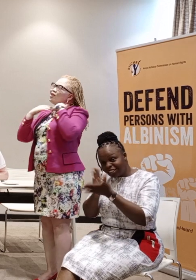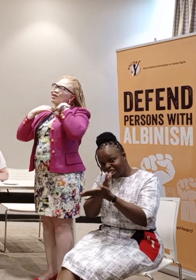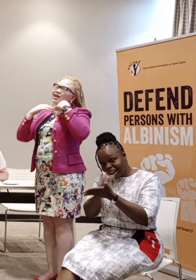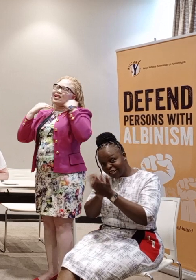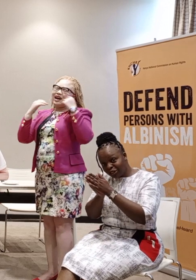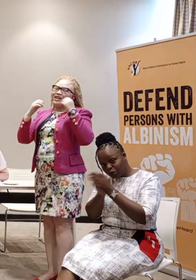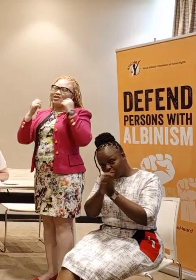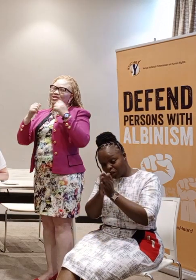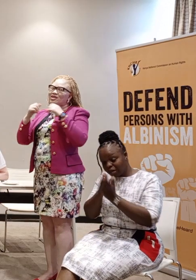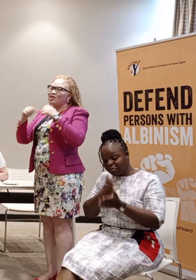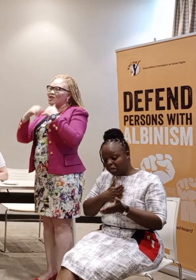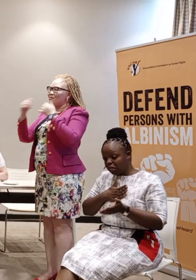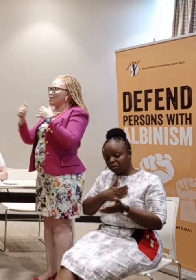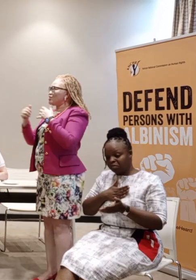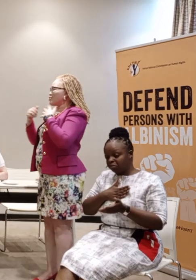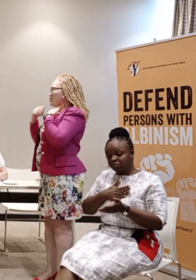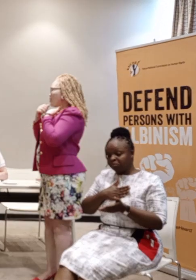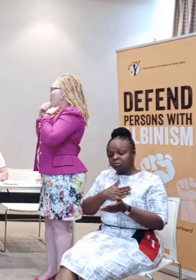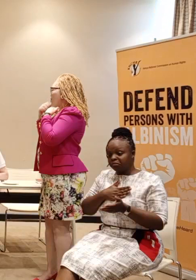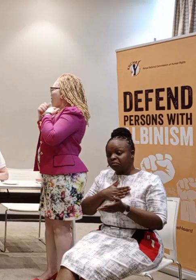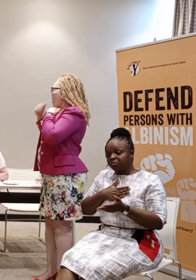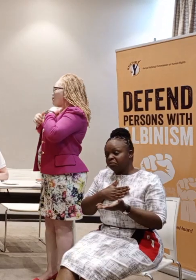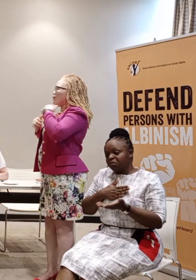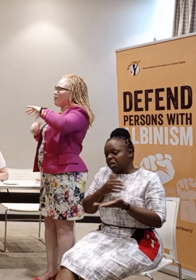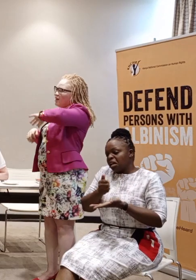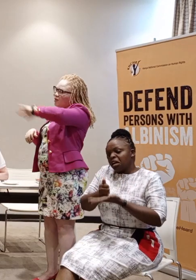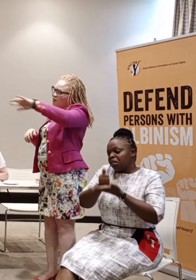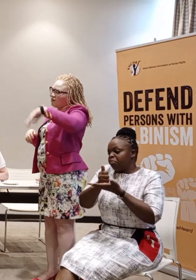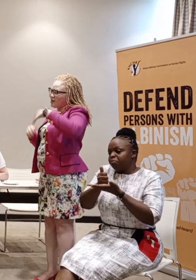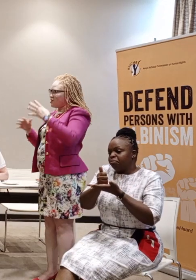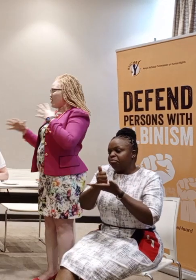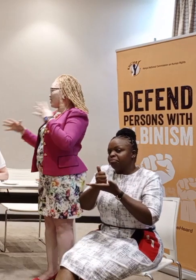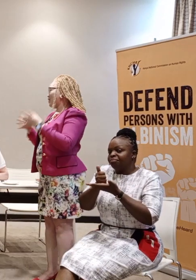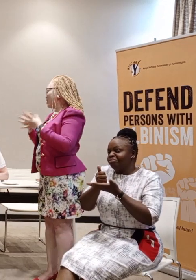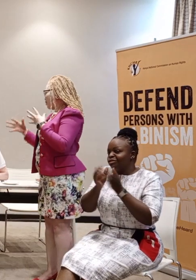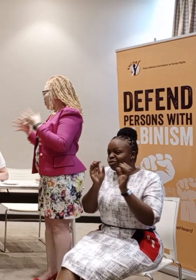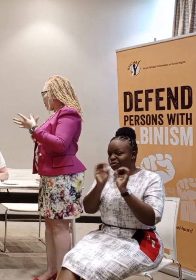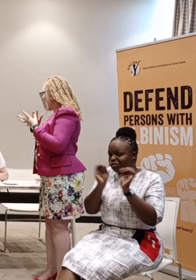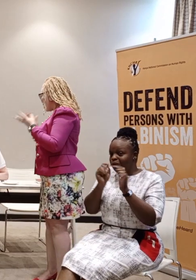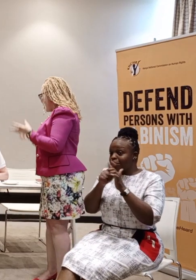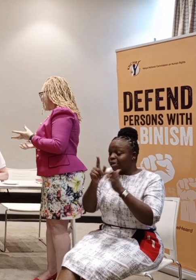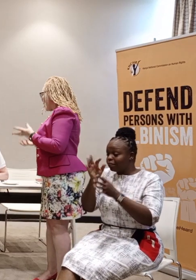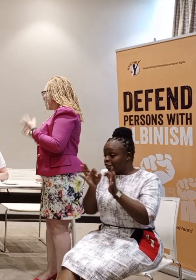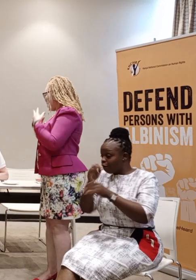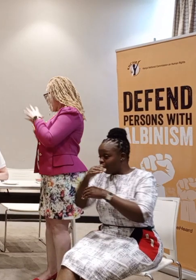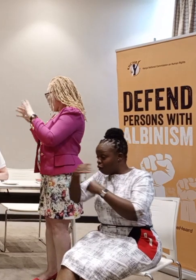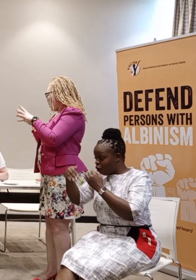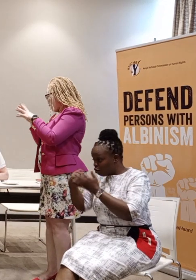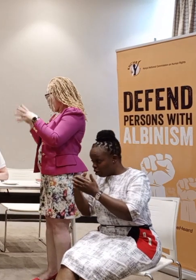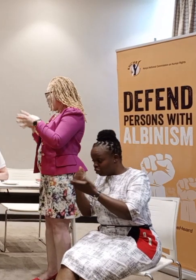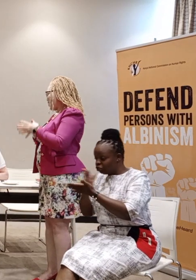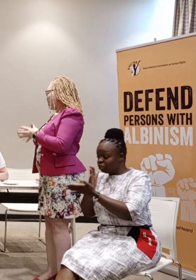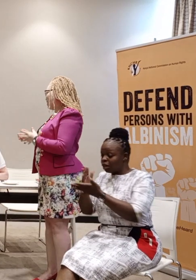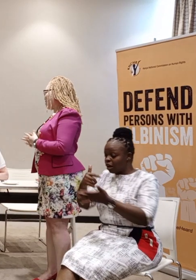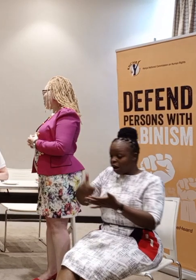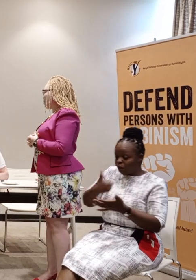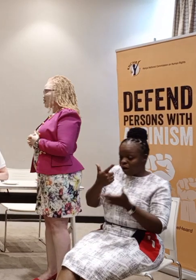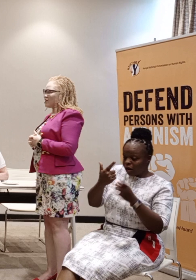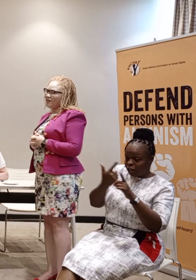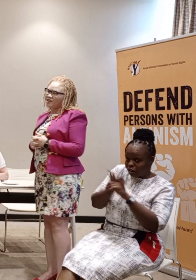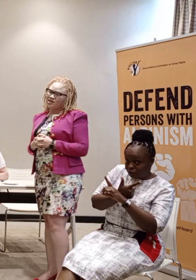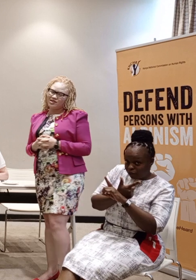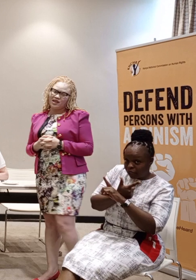may not, like, I don't think sharing my story will help more than all of us sharing our different instances and our different